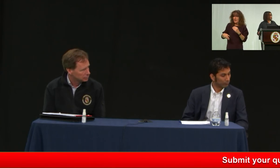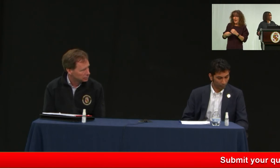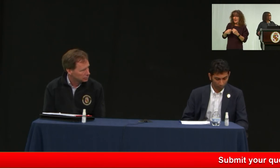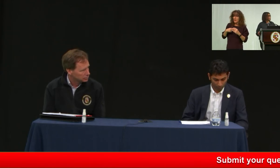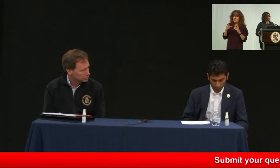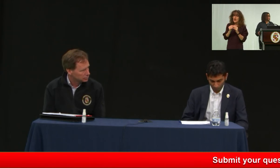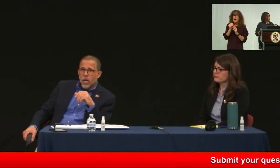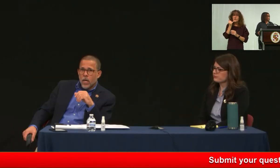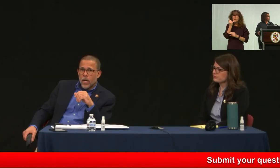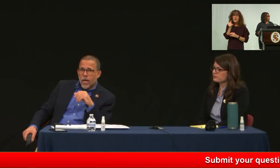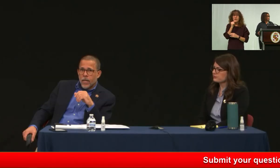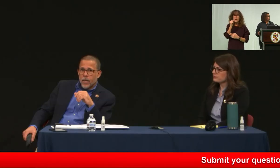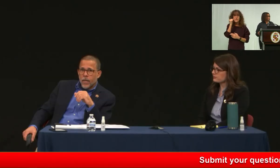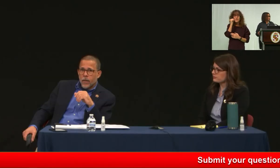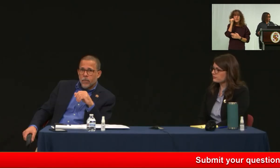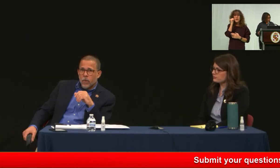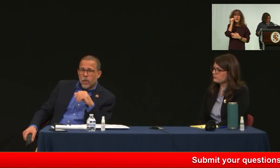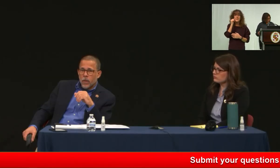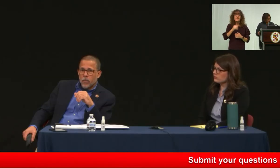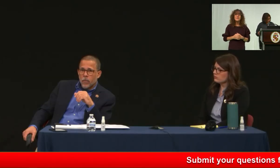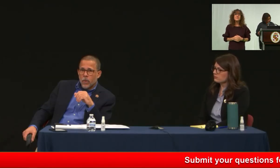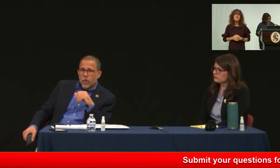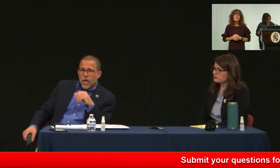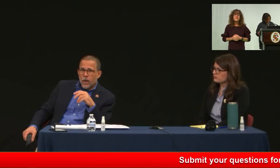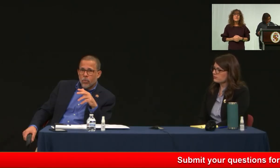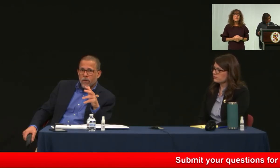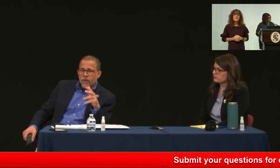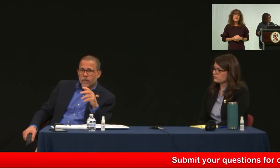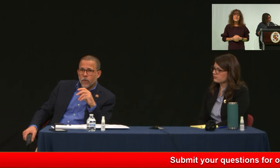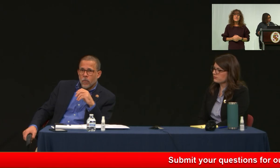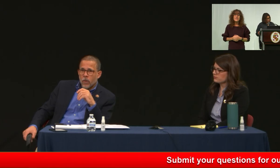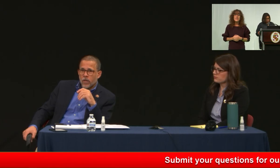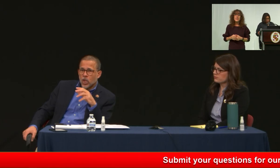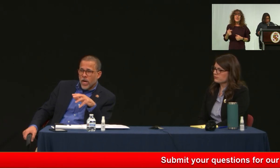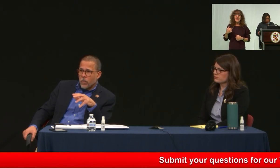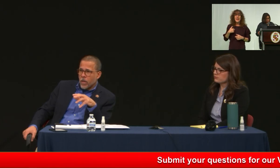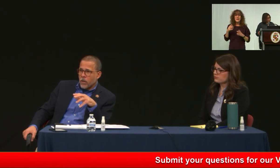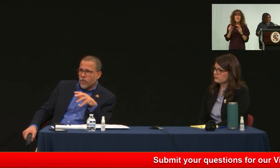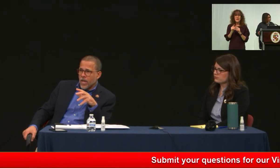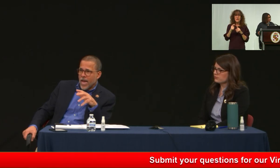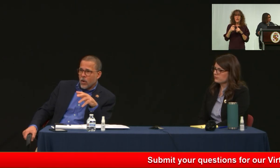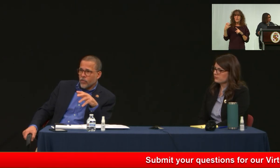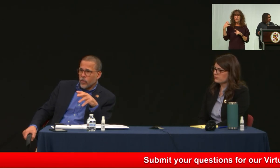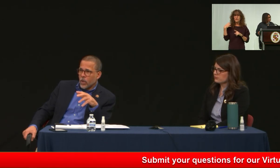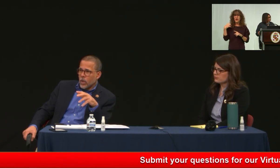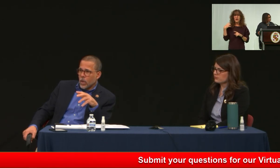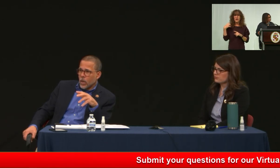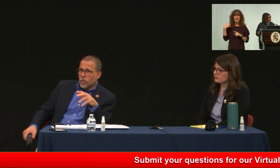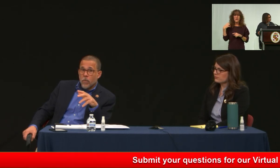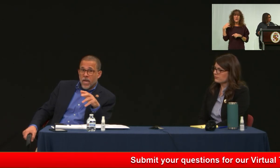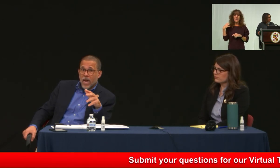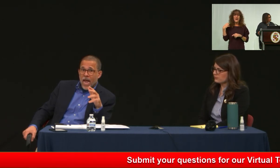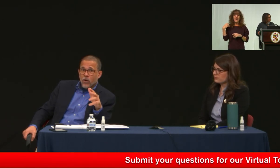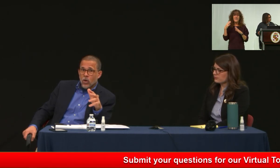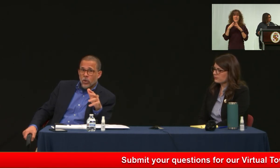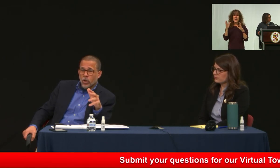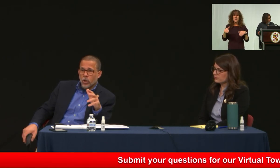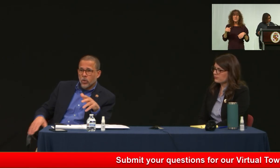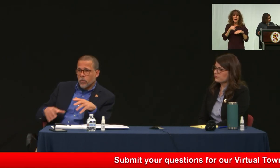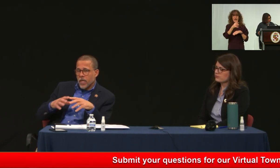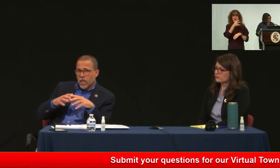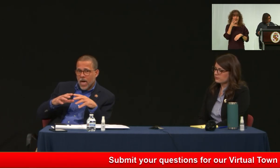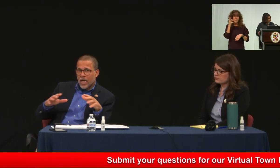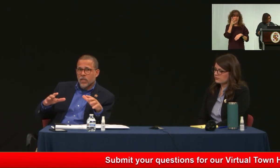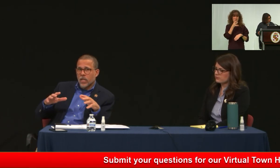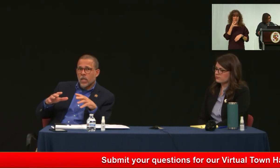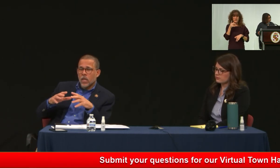conference call yesterday and had a briefing from the chairman of the House Committee on Agriculture,